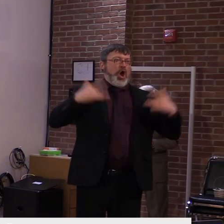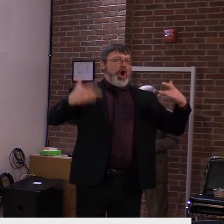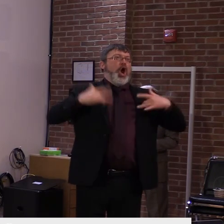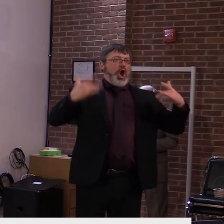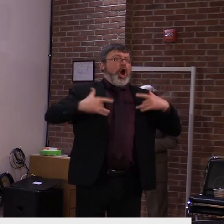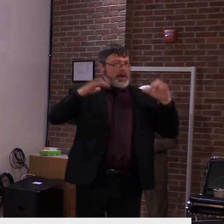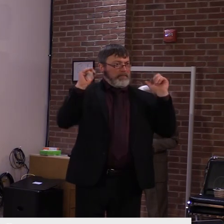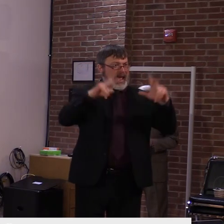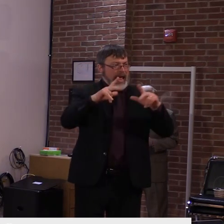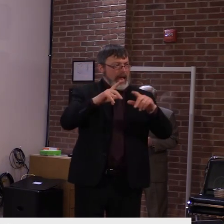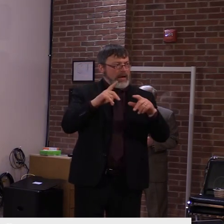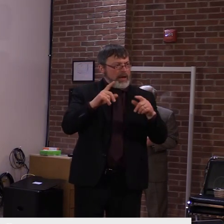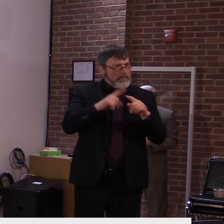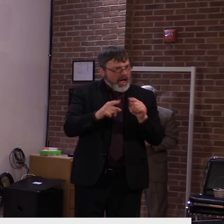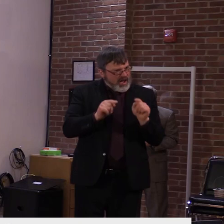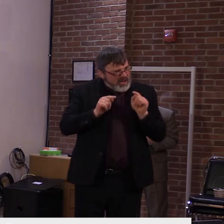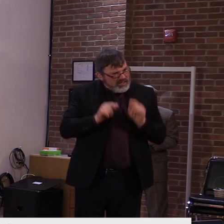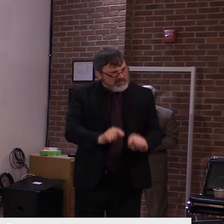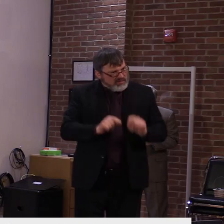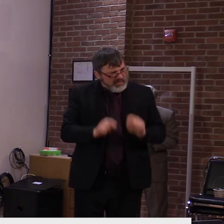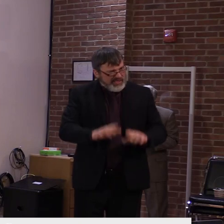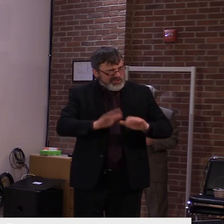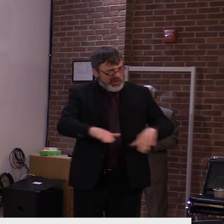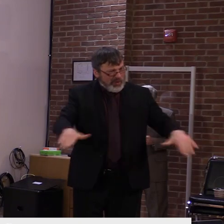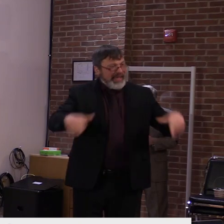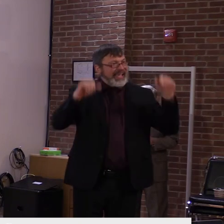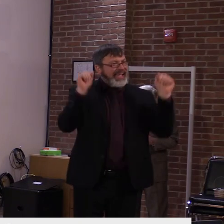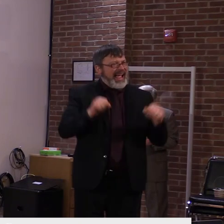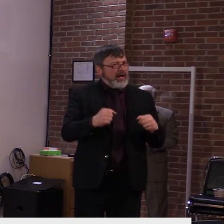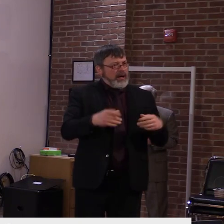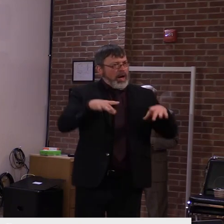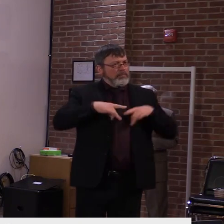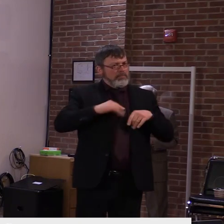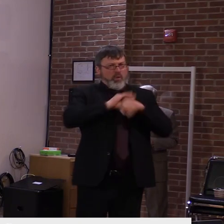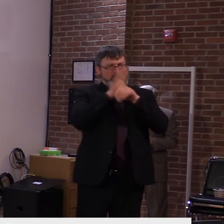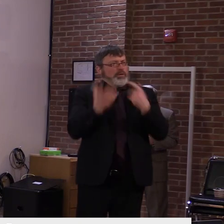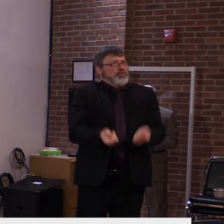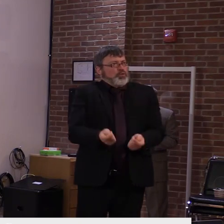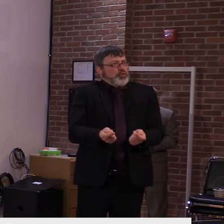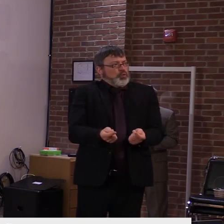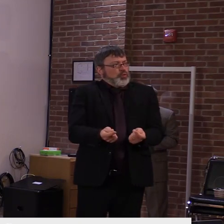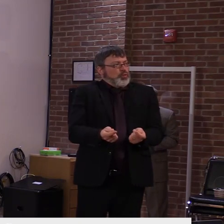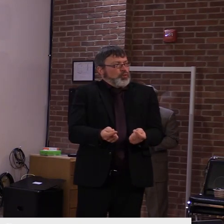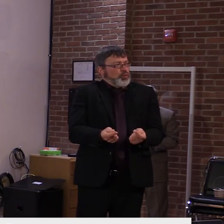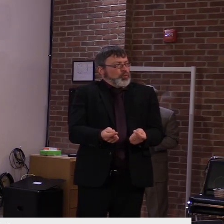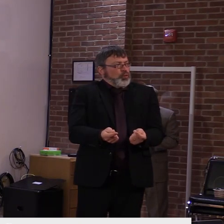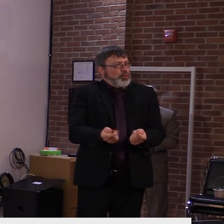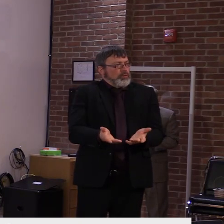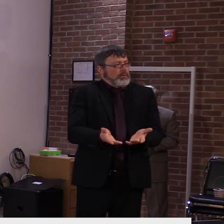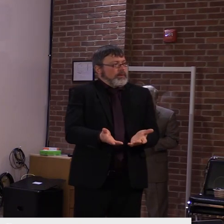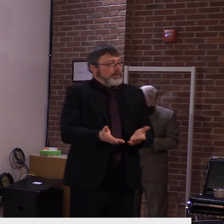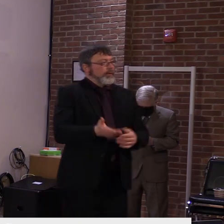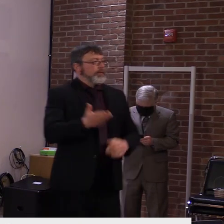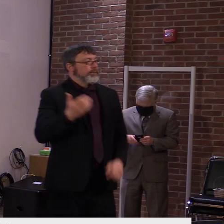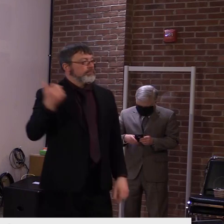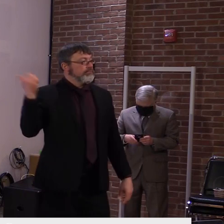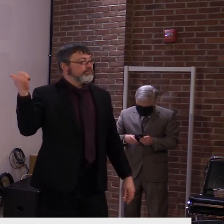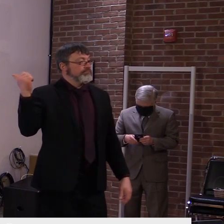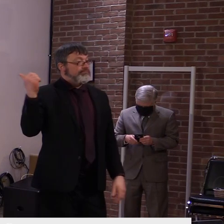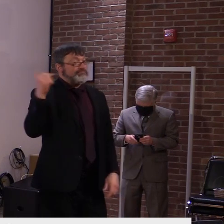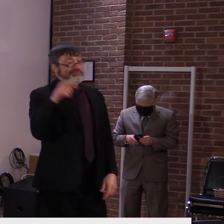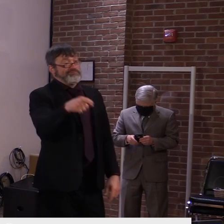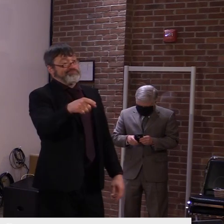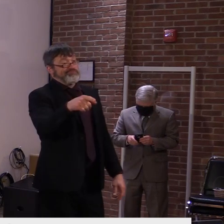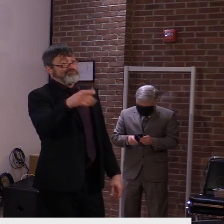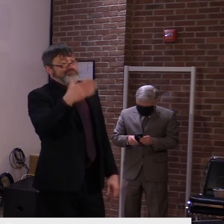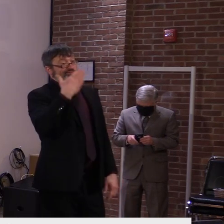kids when they get into school? Yeah, these are great questions. So first of all,